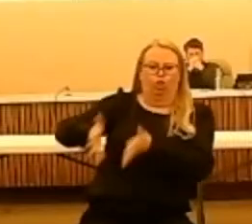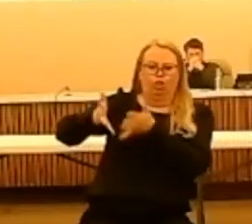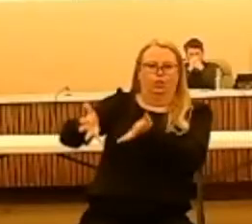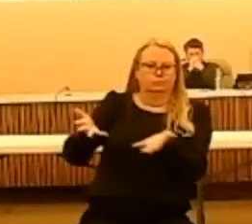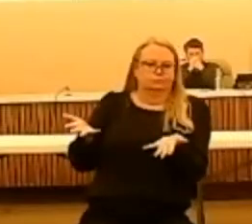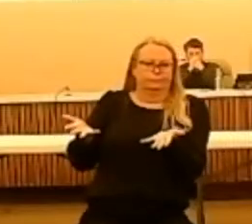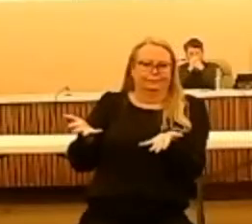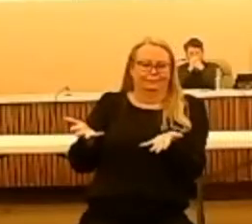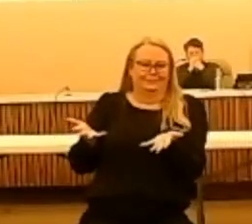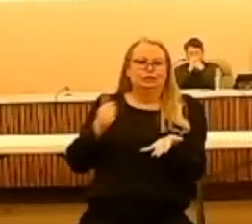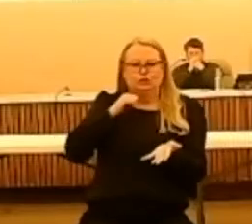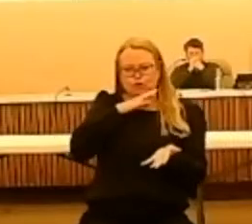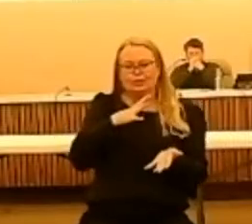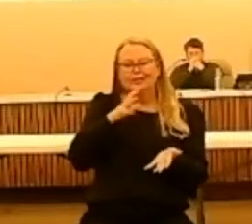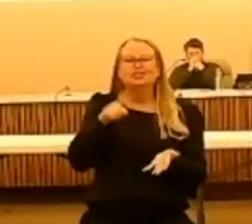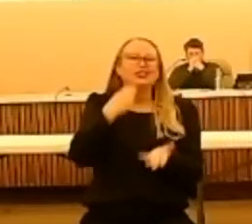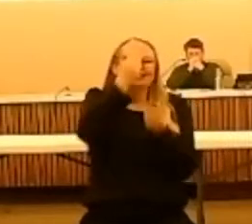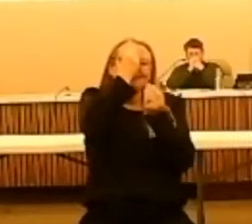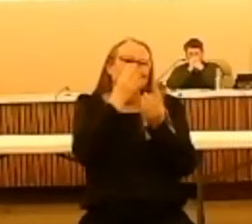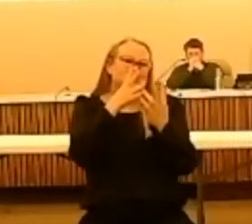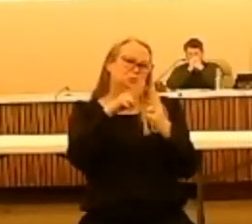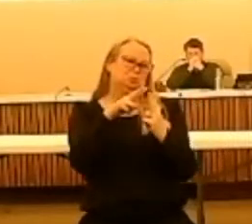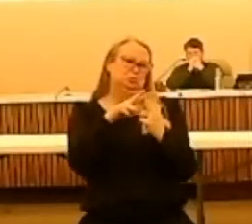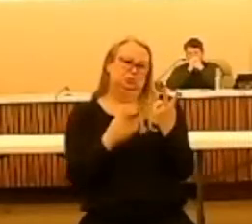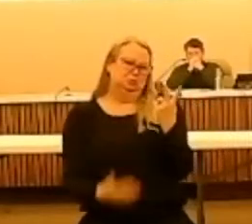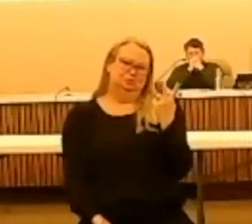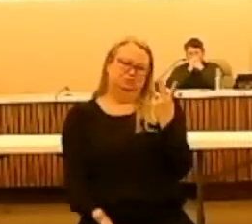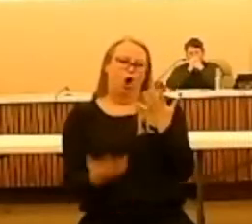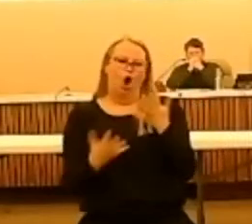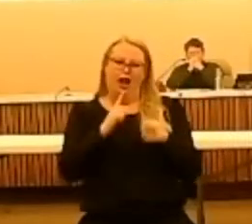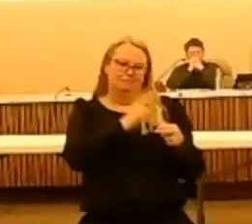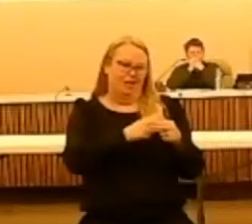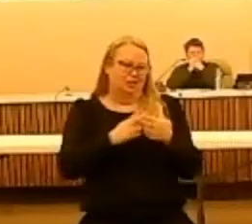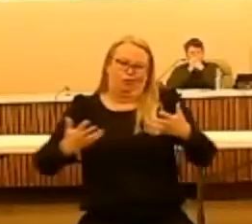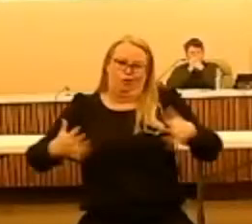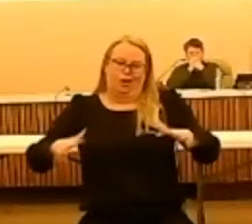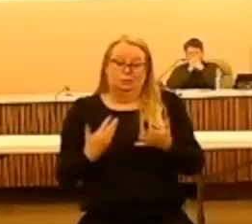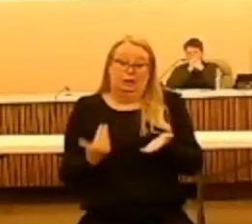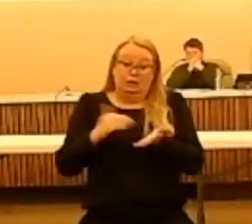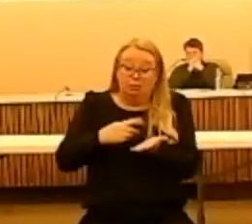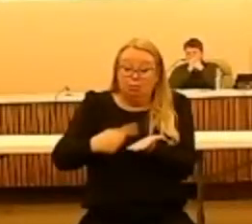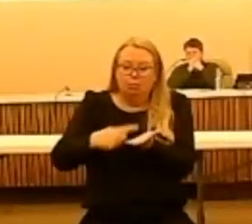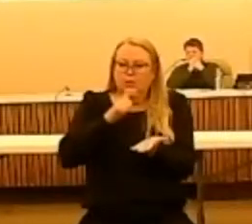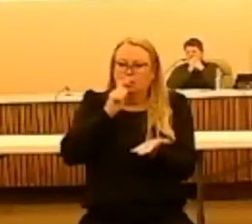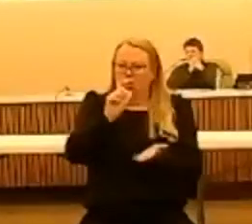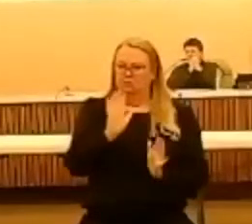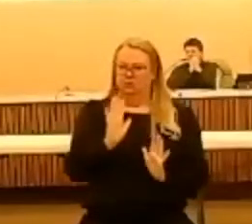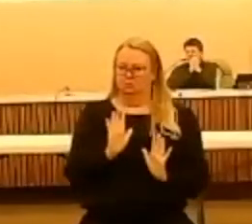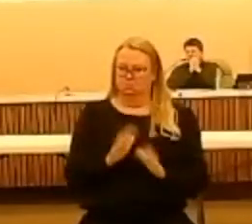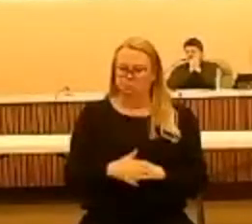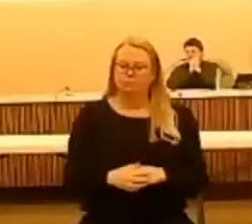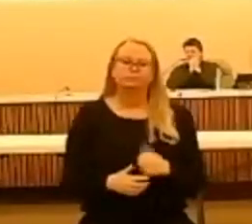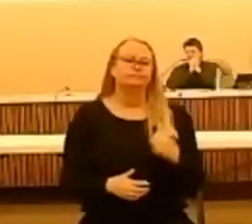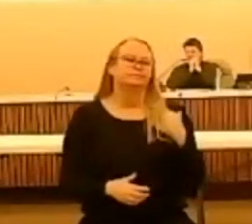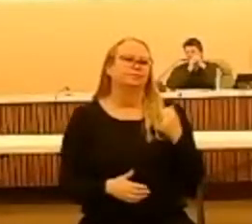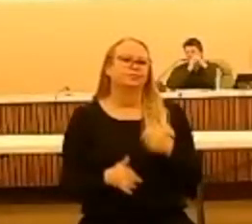It's just as an FYI regarding the two topics that were brought up in the previous conversation. One of the